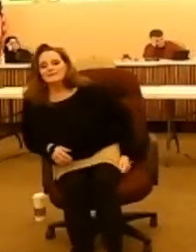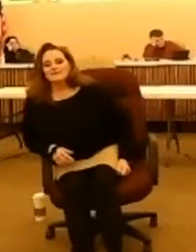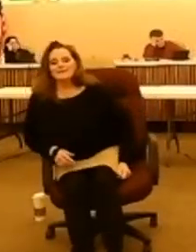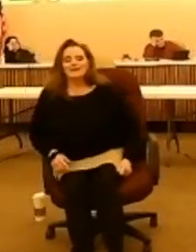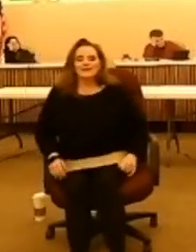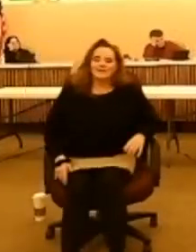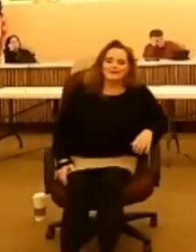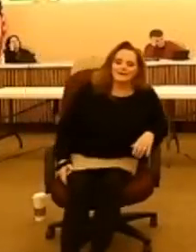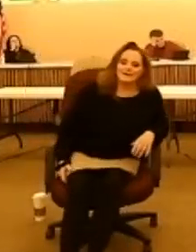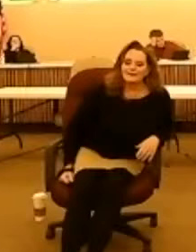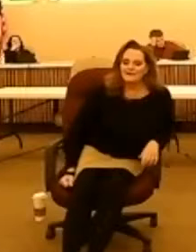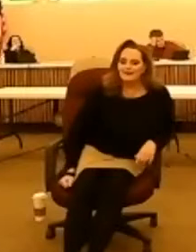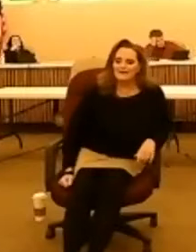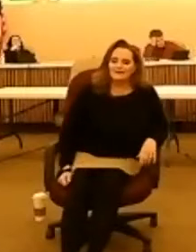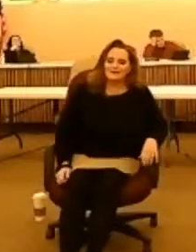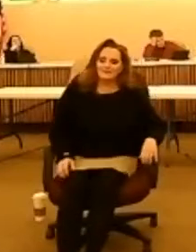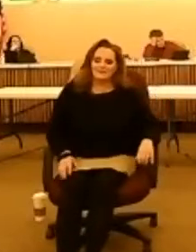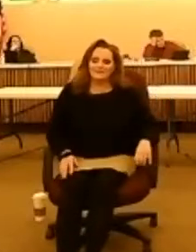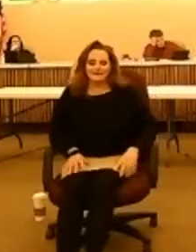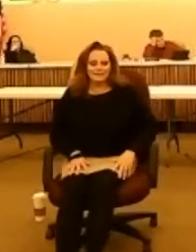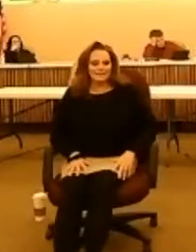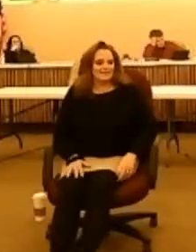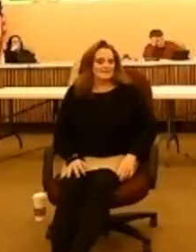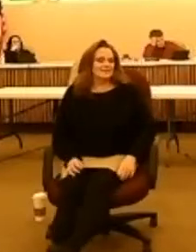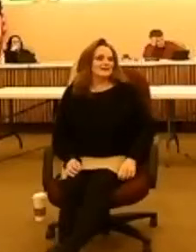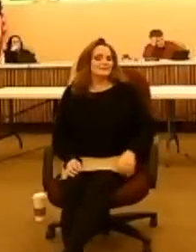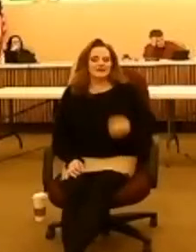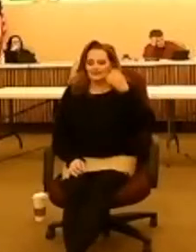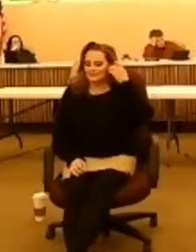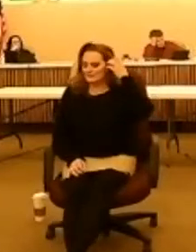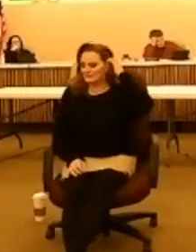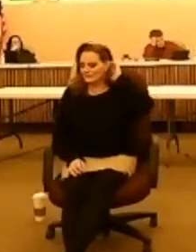Right, well, they could put a crash gate at both ends of it.